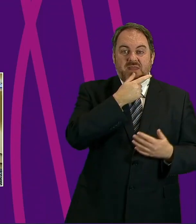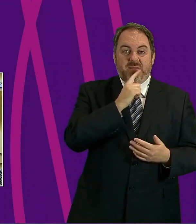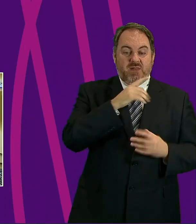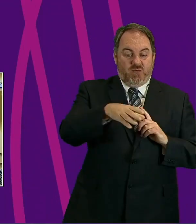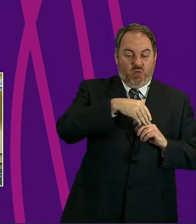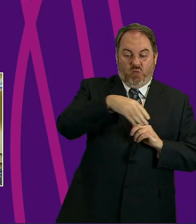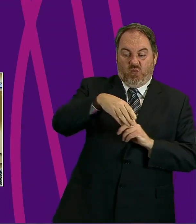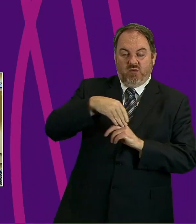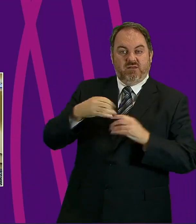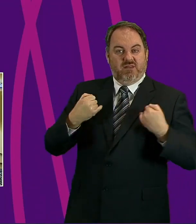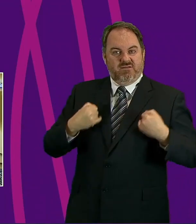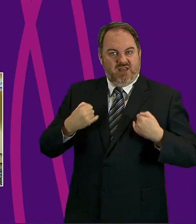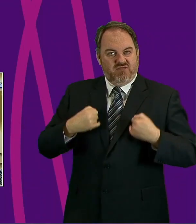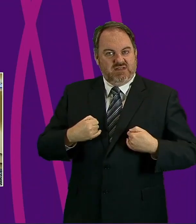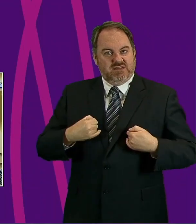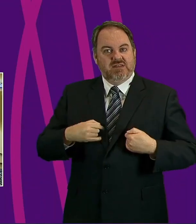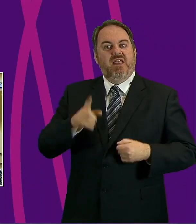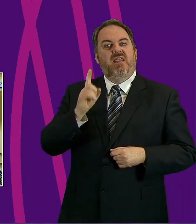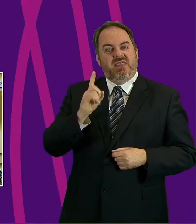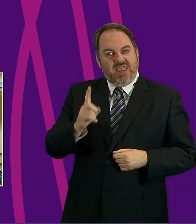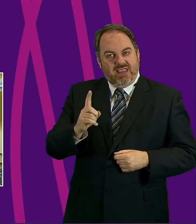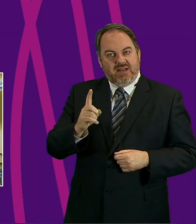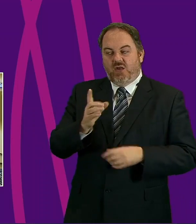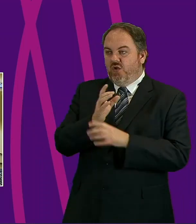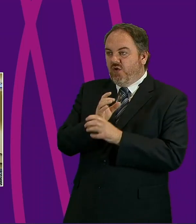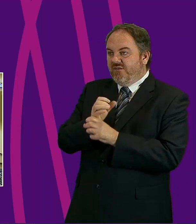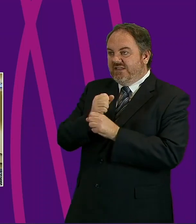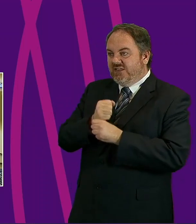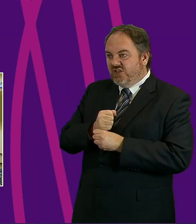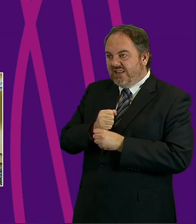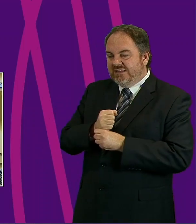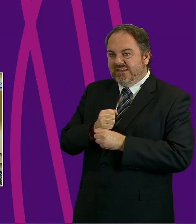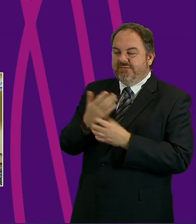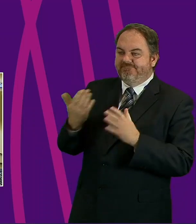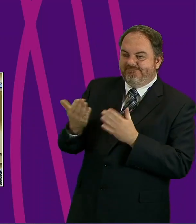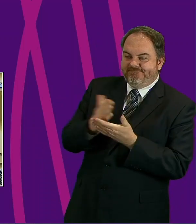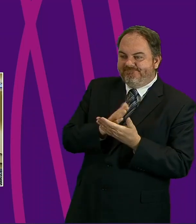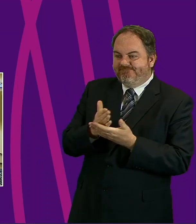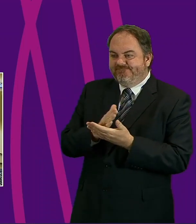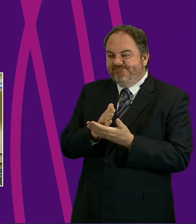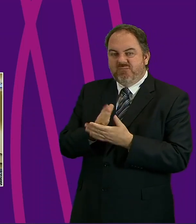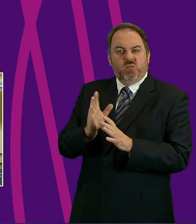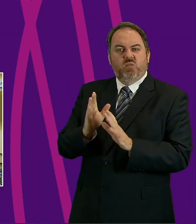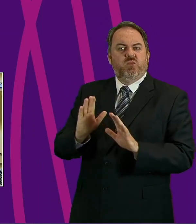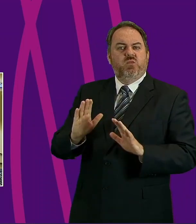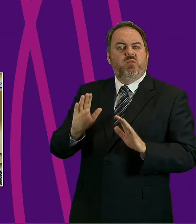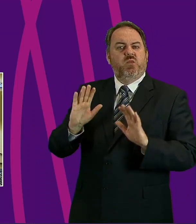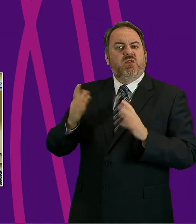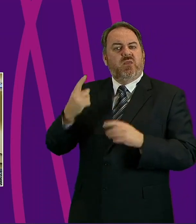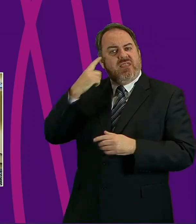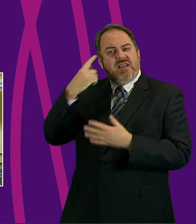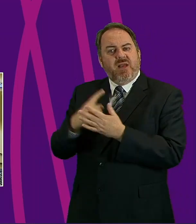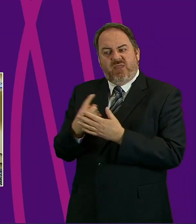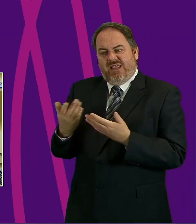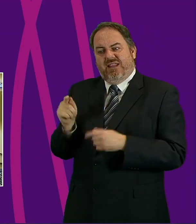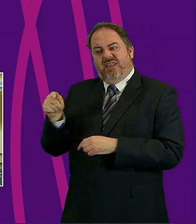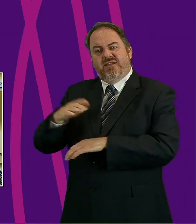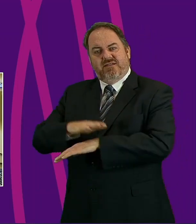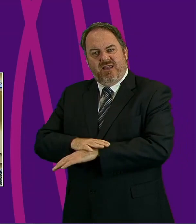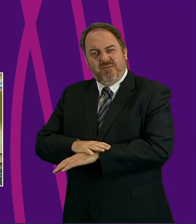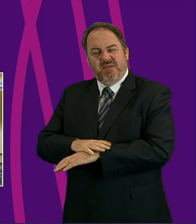then issues of patient confidentiality, the considerations around that change. When you are at the start of an outbreak with very, very small numbers, there are